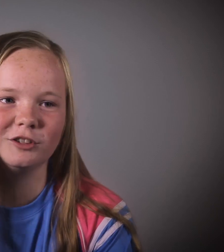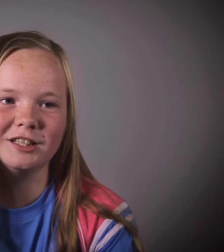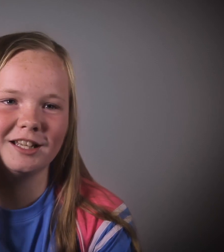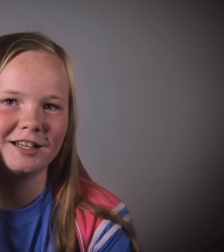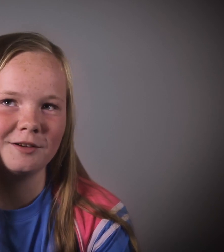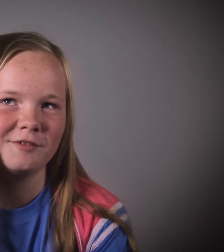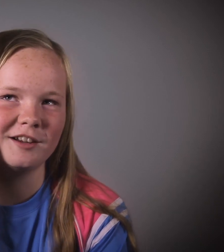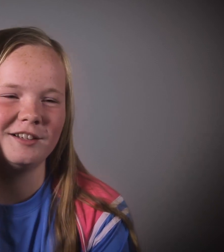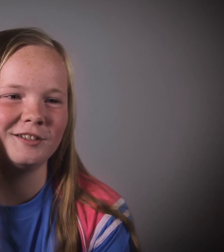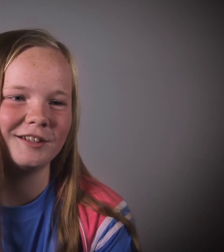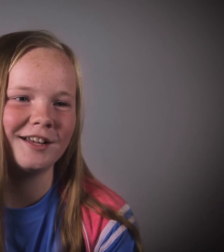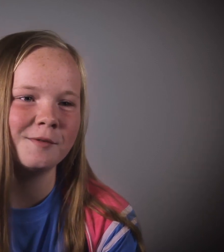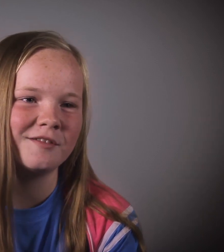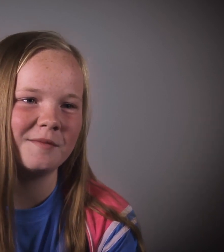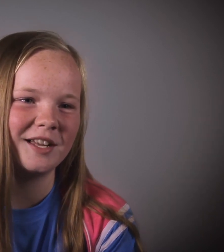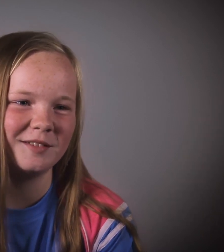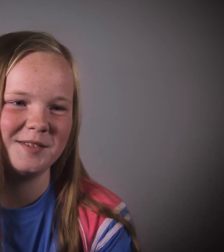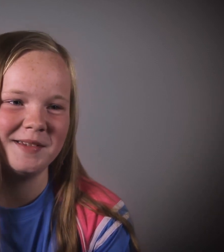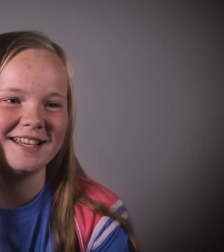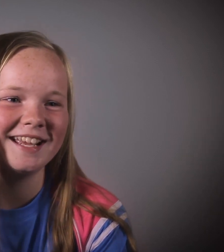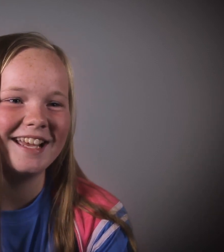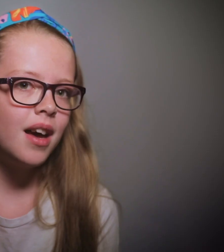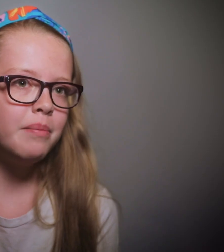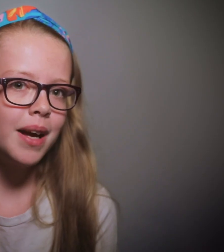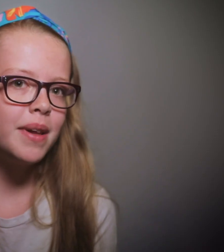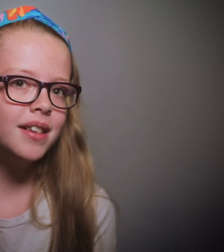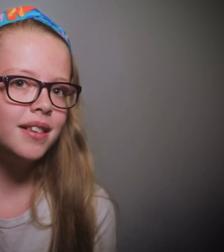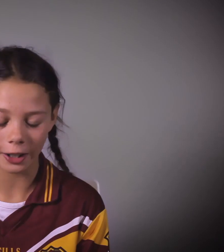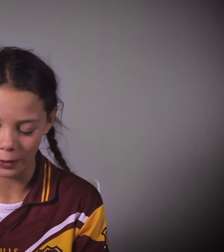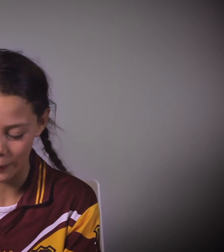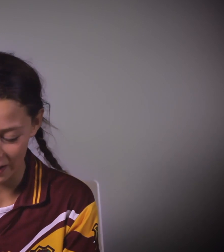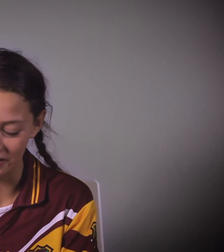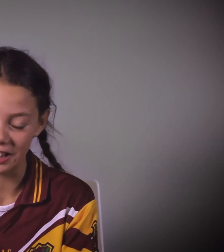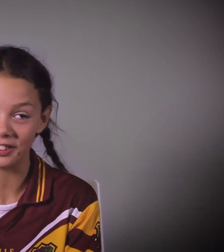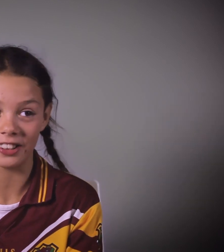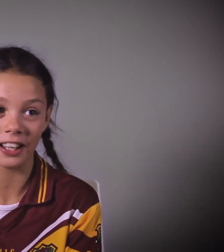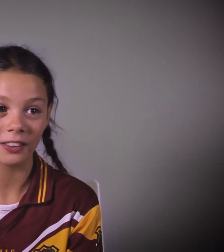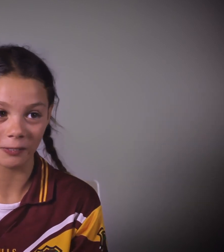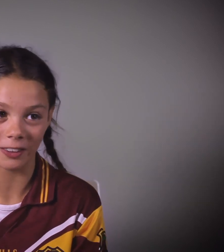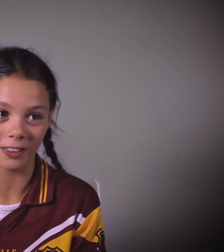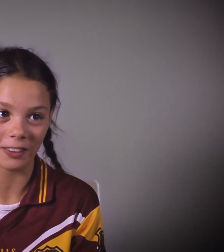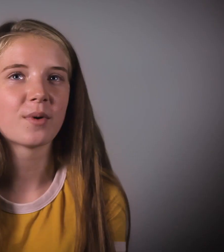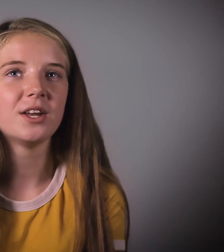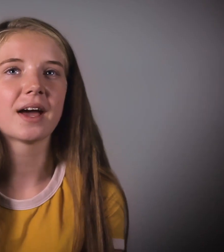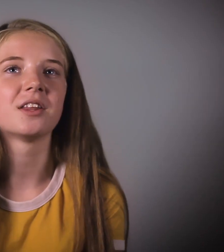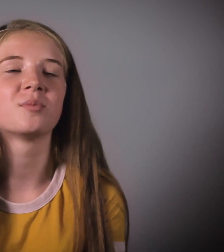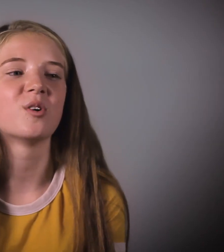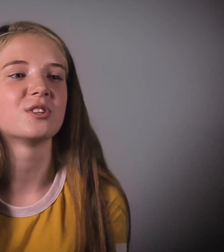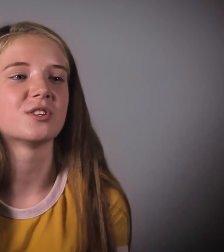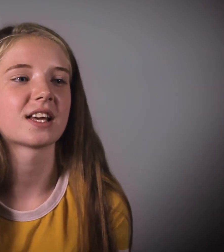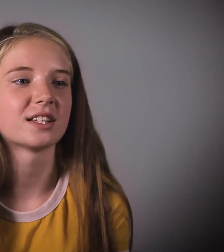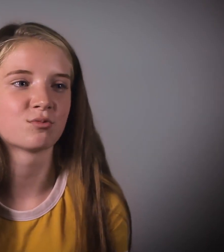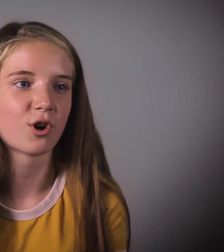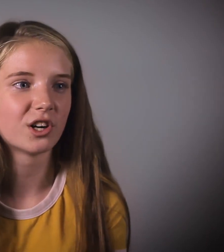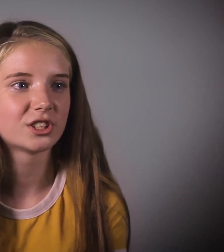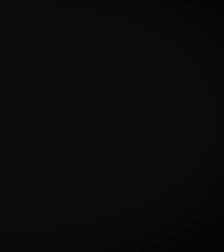I love running, I'm very good at it. All my family calls me Speedy. I'm black belt. I got a whack in the knee today, or a hurl. When you get in the boat,